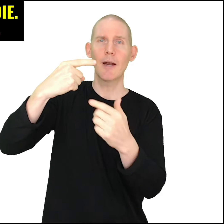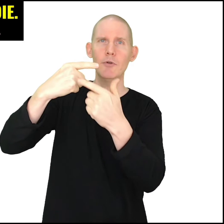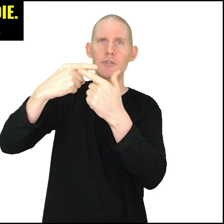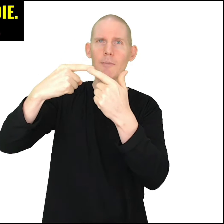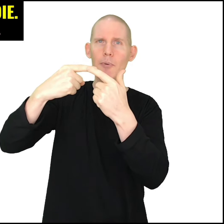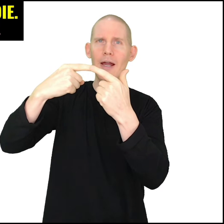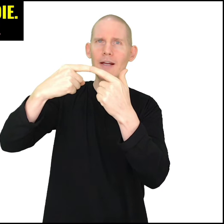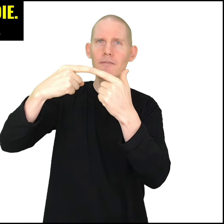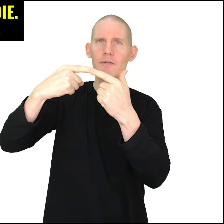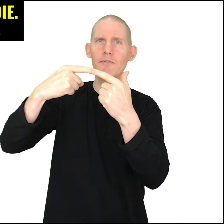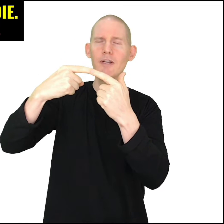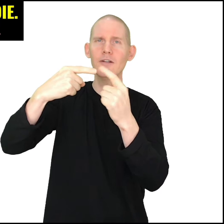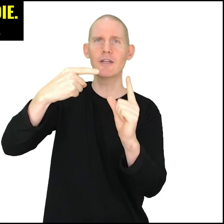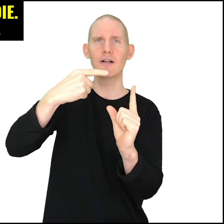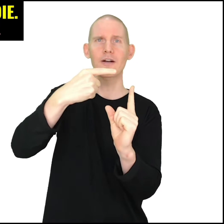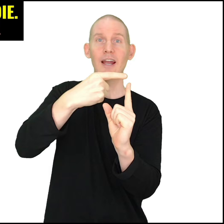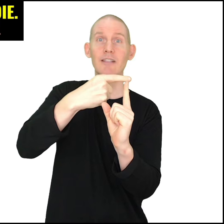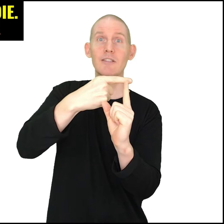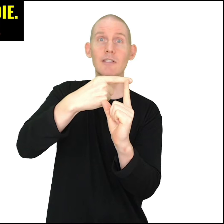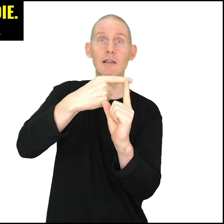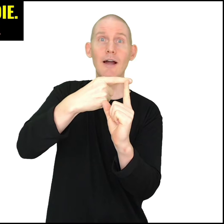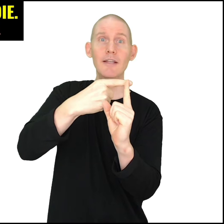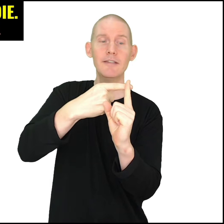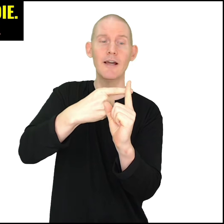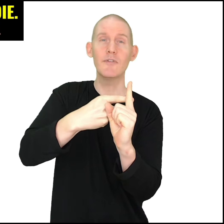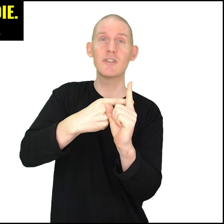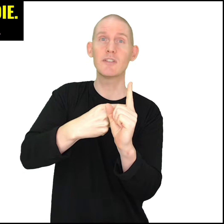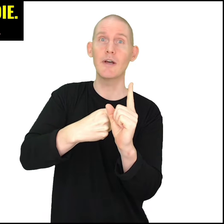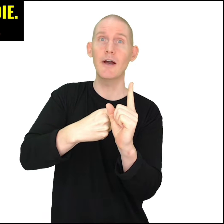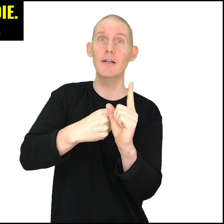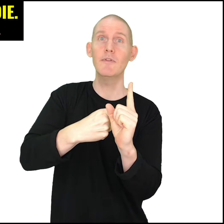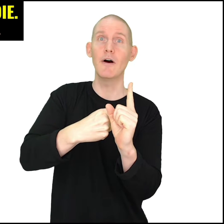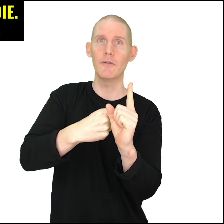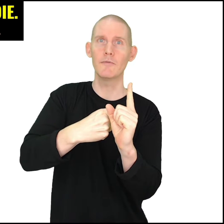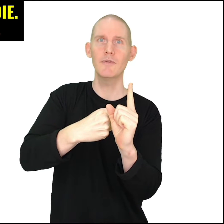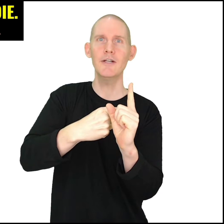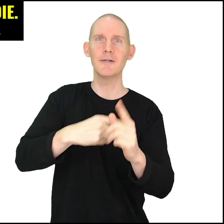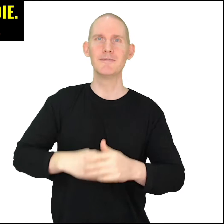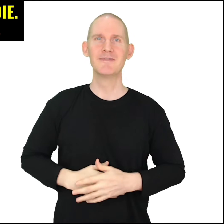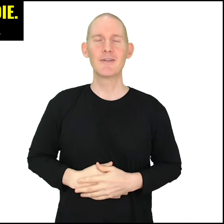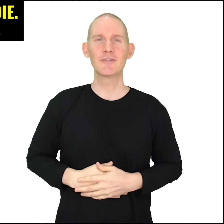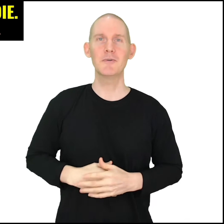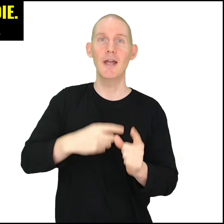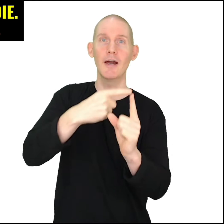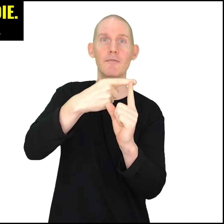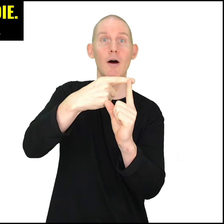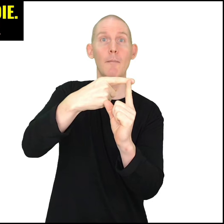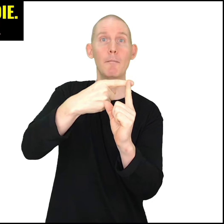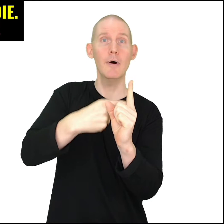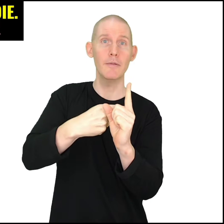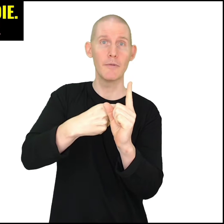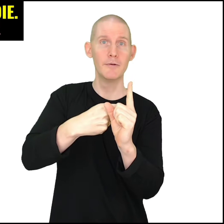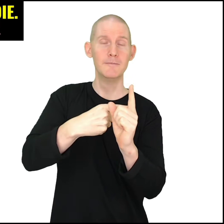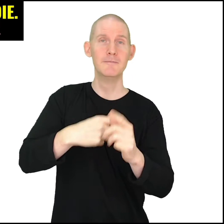to use the back of the finger here and slide it down the side of the other finger. So we have month.